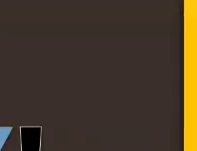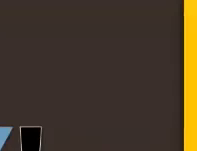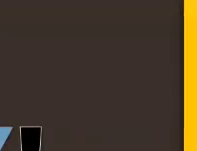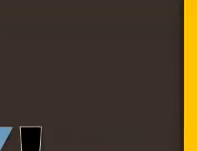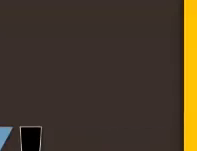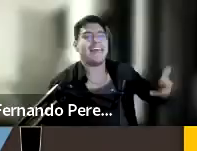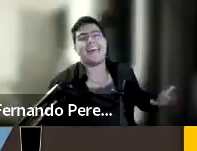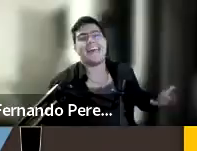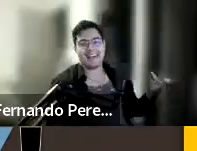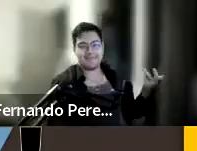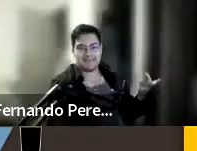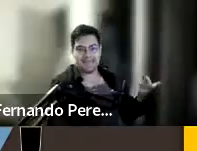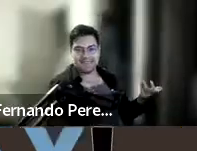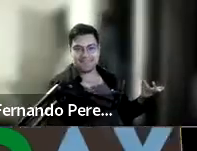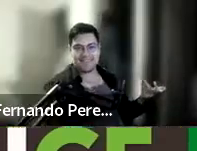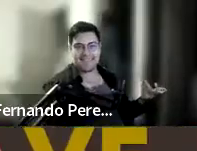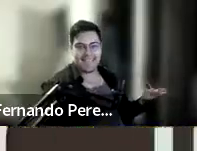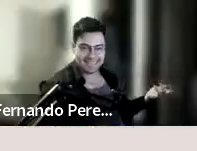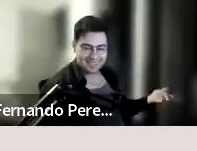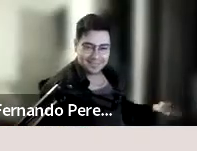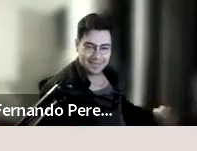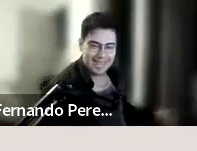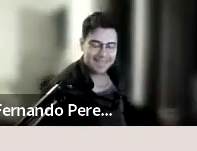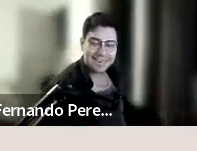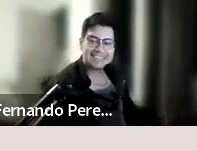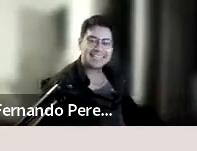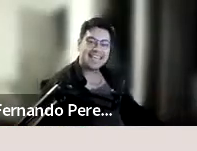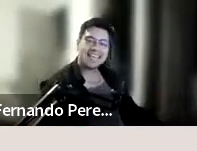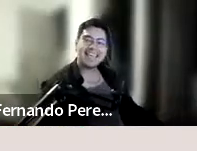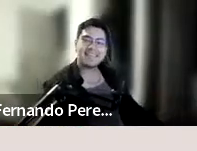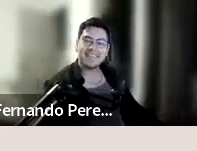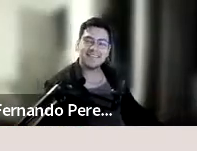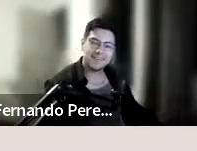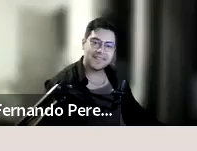tomorrow. Goodbye. Have a nice day. Ah, perfect. Goodbye. Have a nice day. Very good.